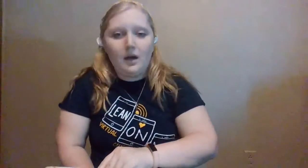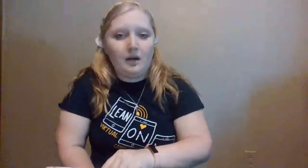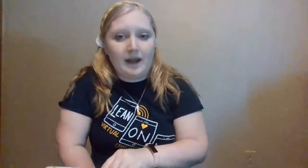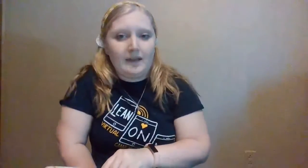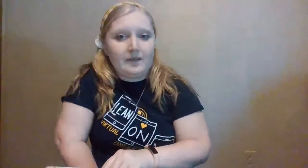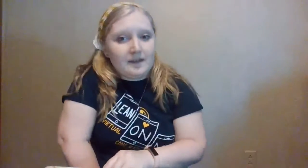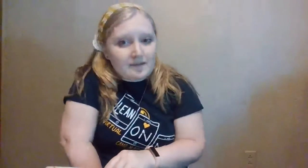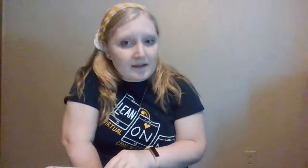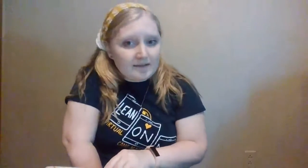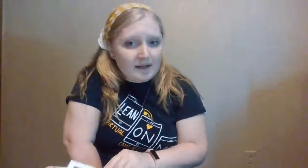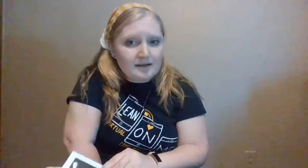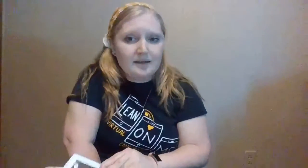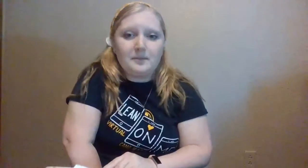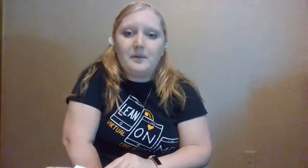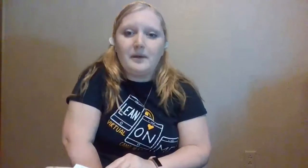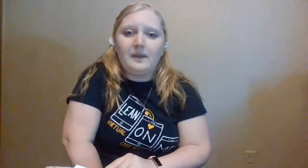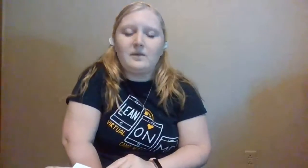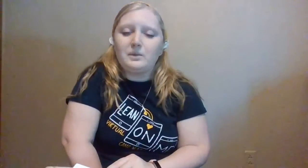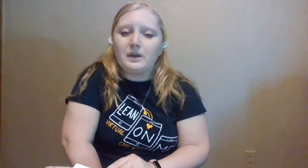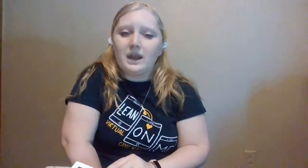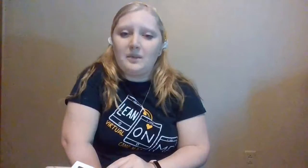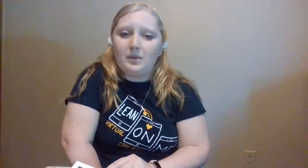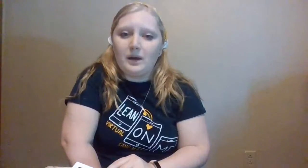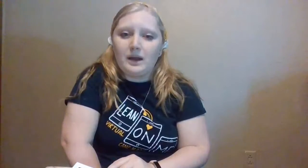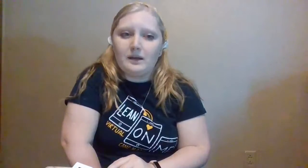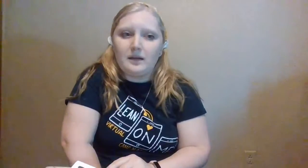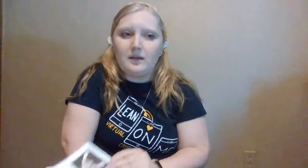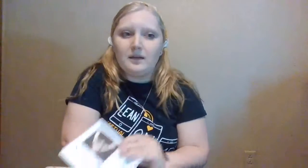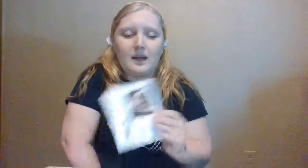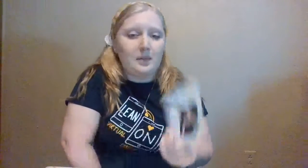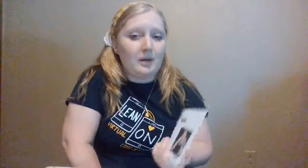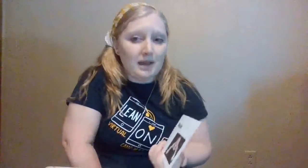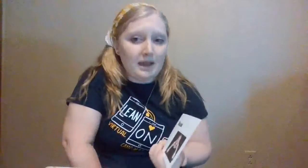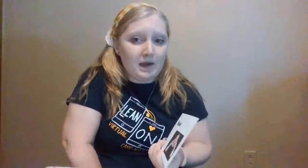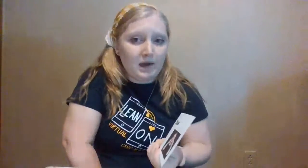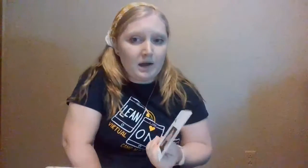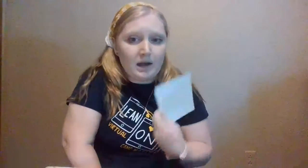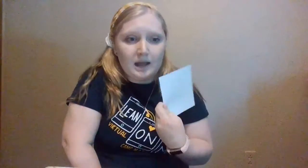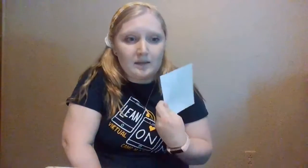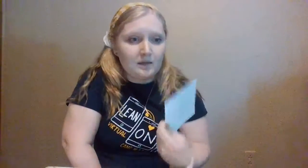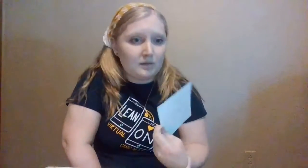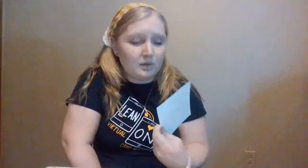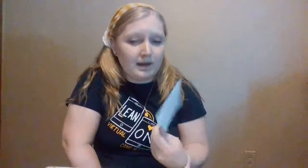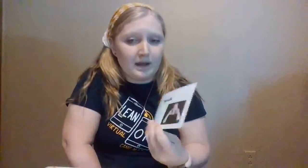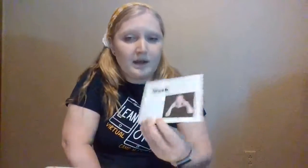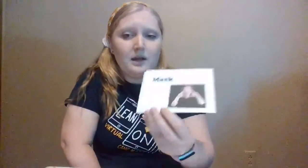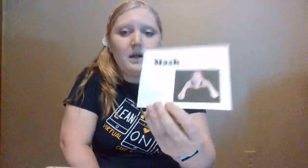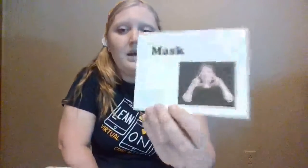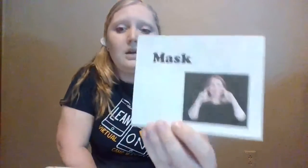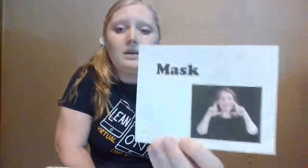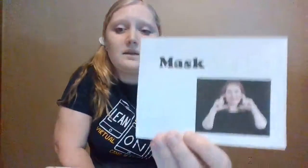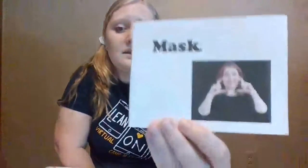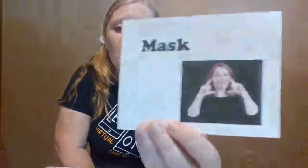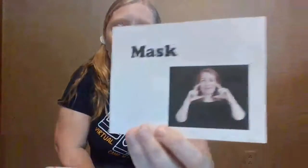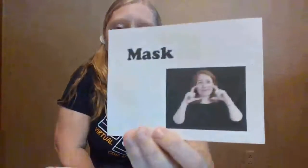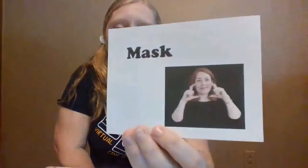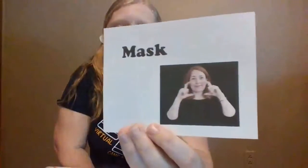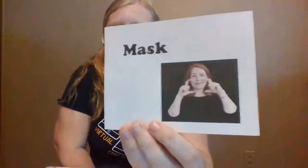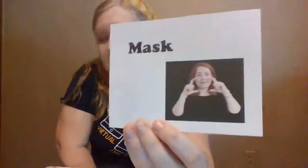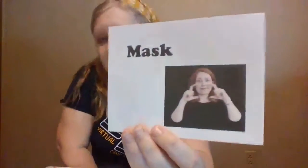All right, this next sign is going to be one that's really important this upcoming year in the school year. So that